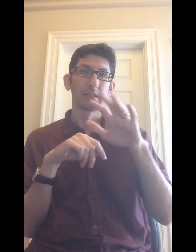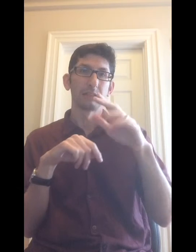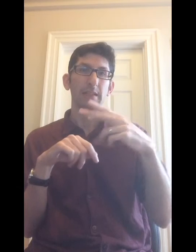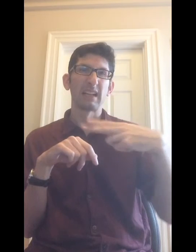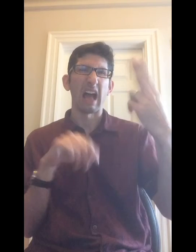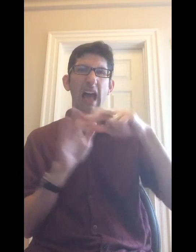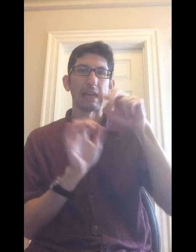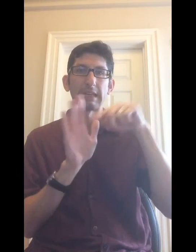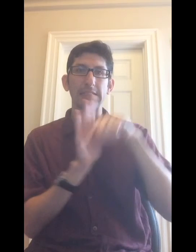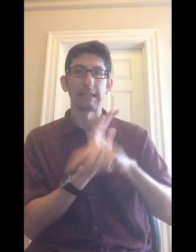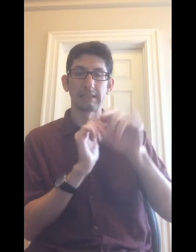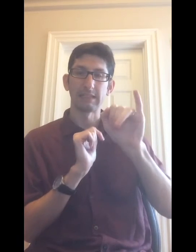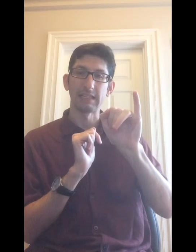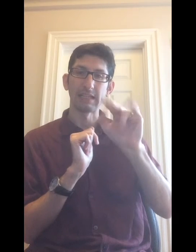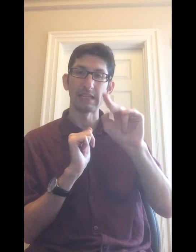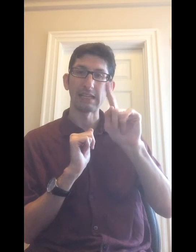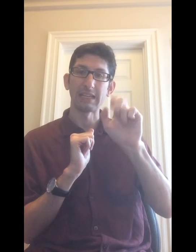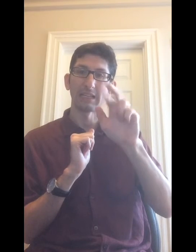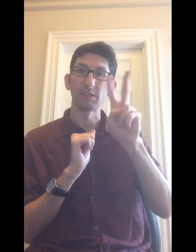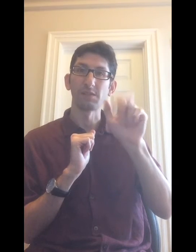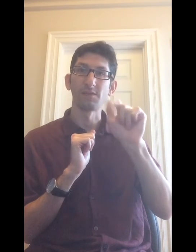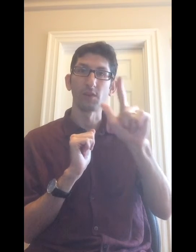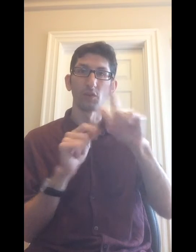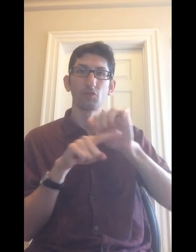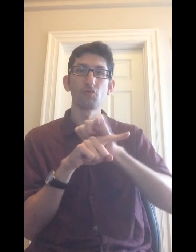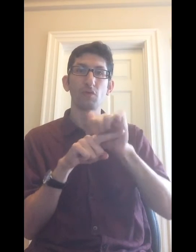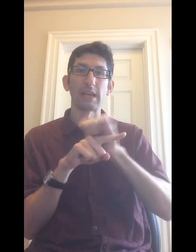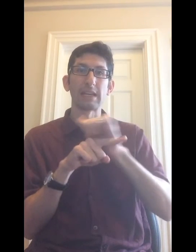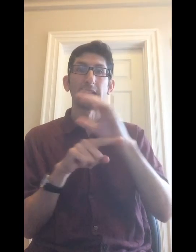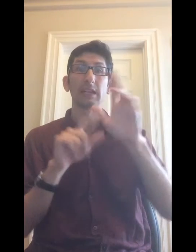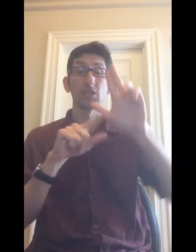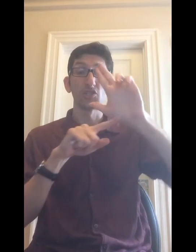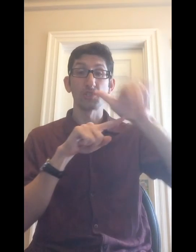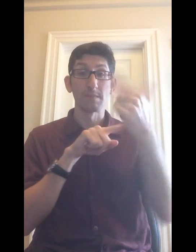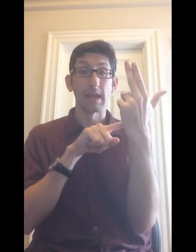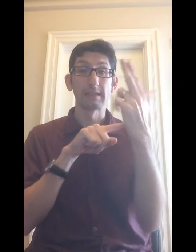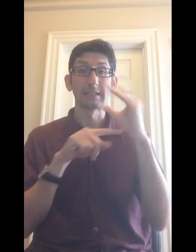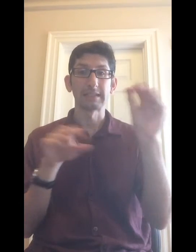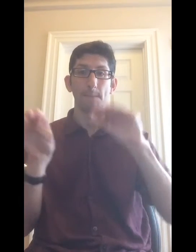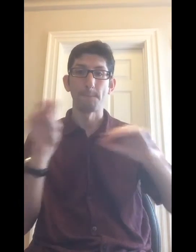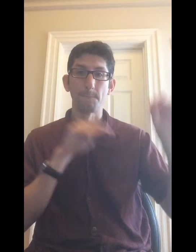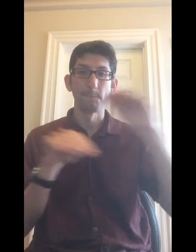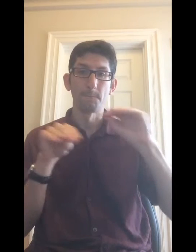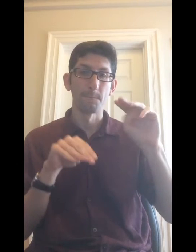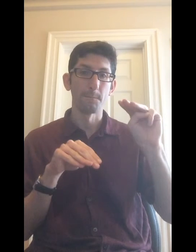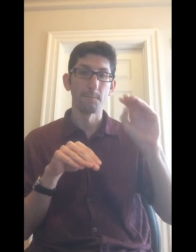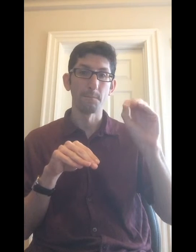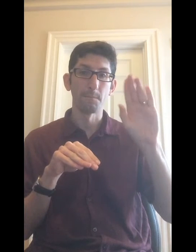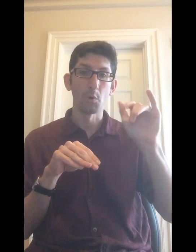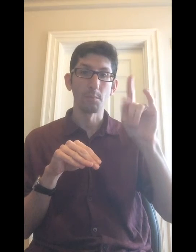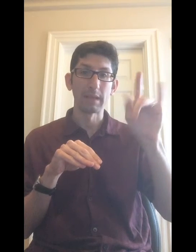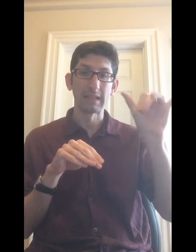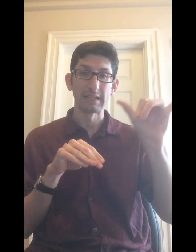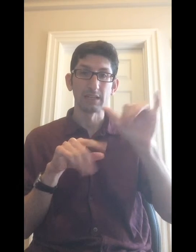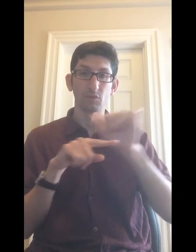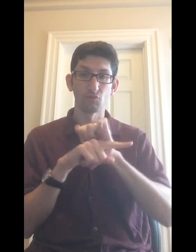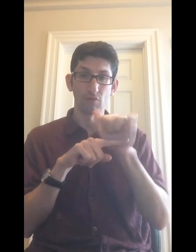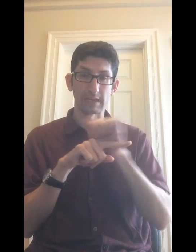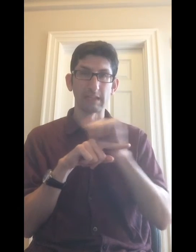and mobility training. You can find more information on effective exercises through many resources. A lot of